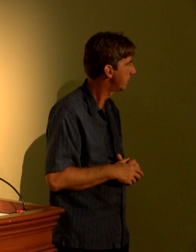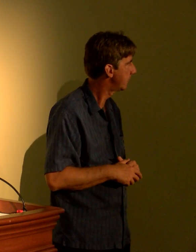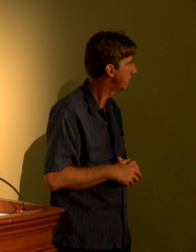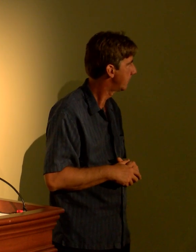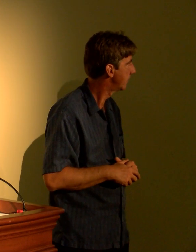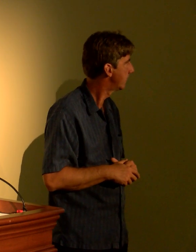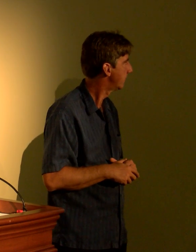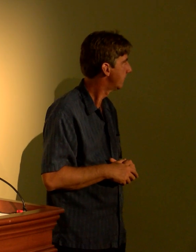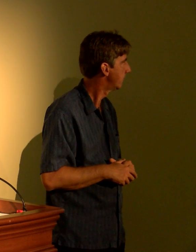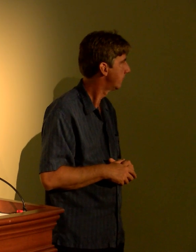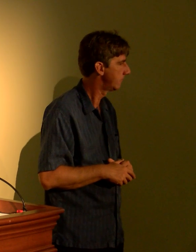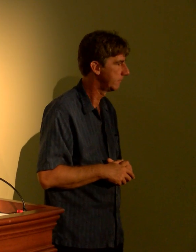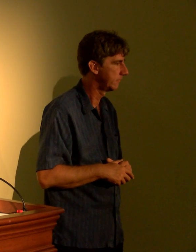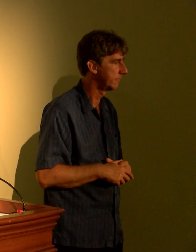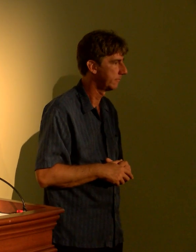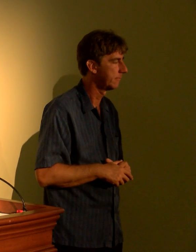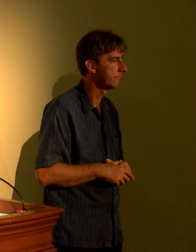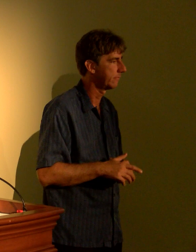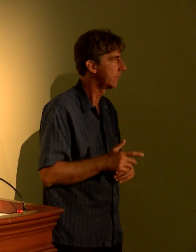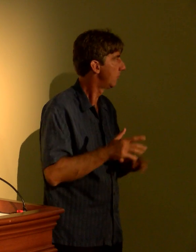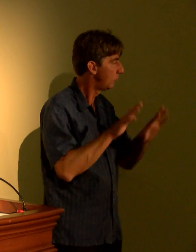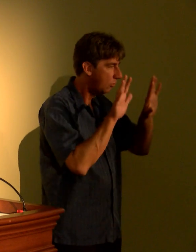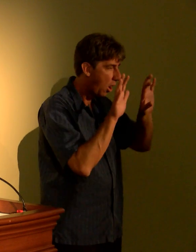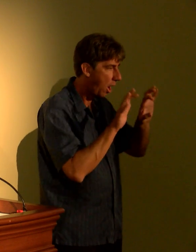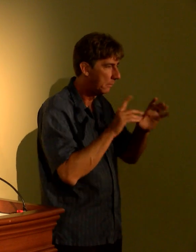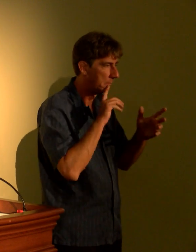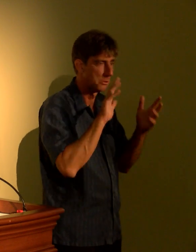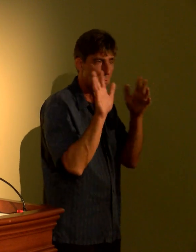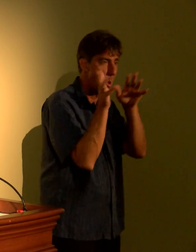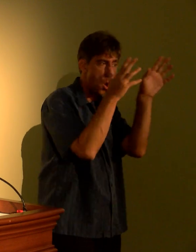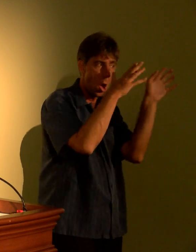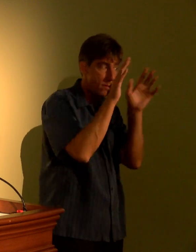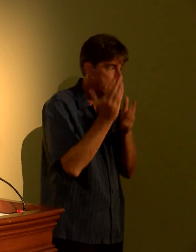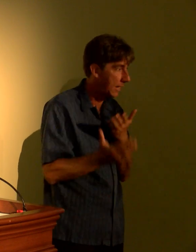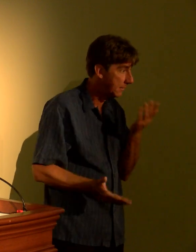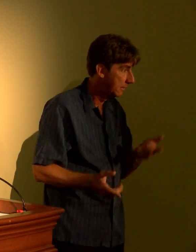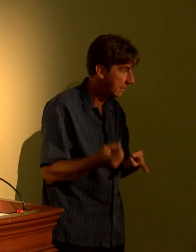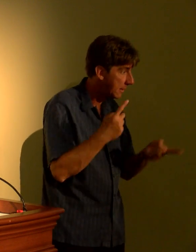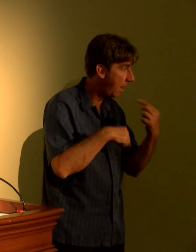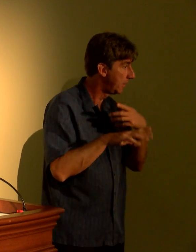read as a coming storm if it weren't for, I think,